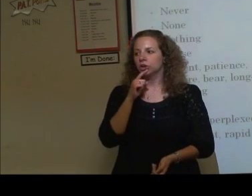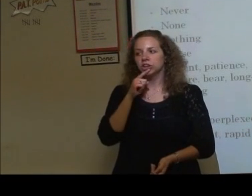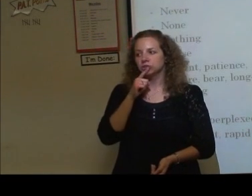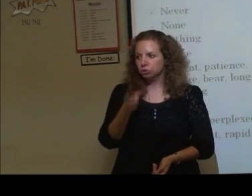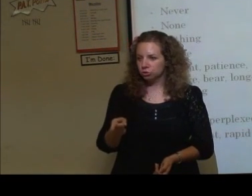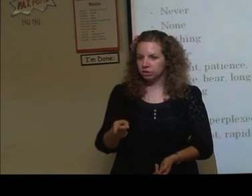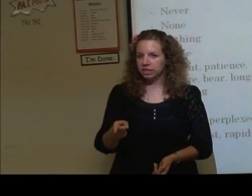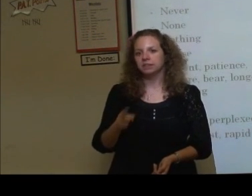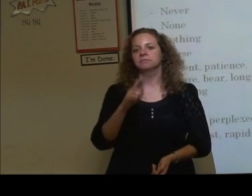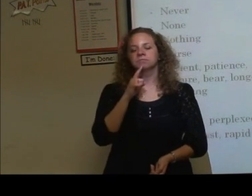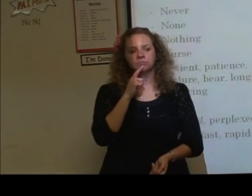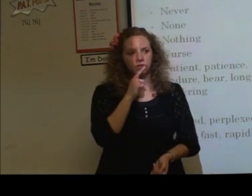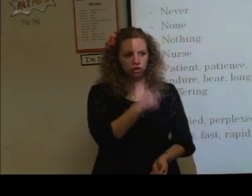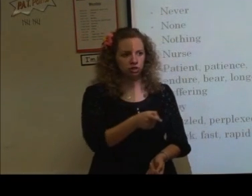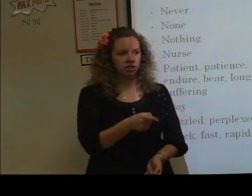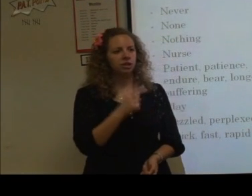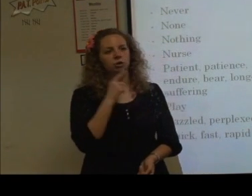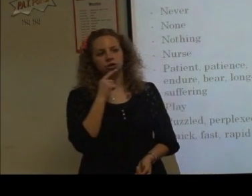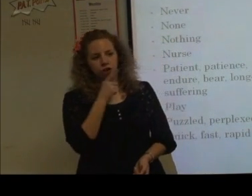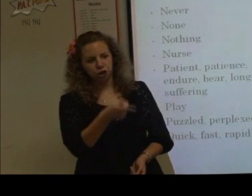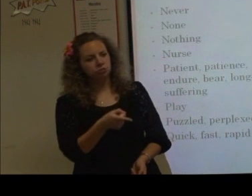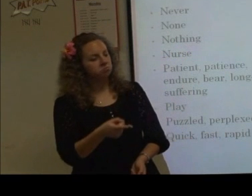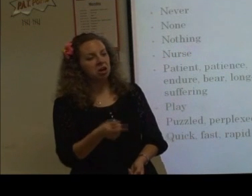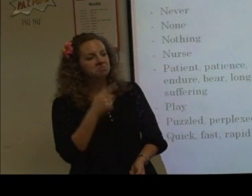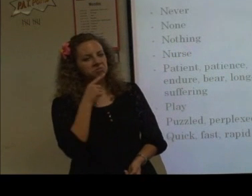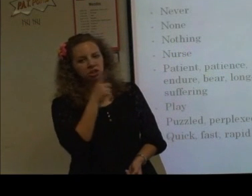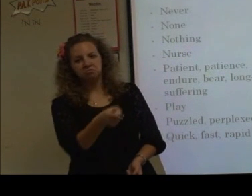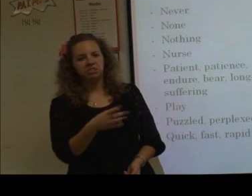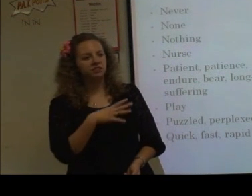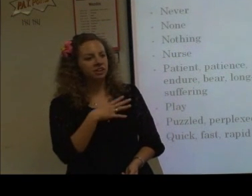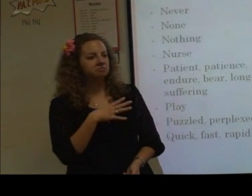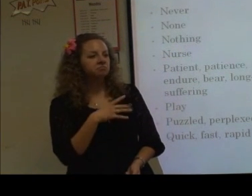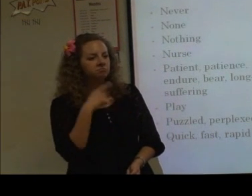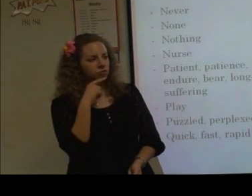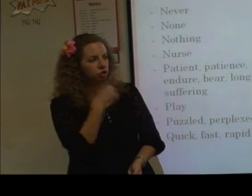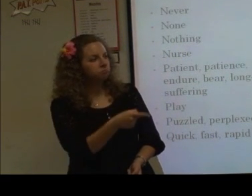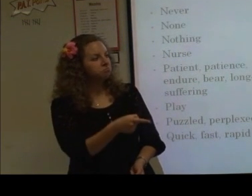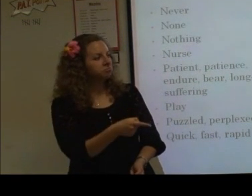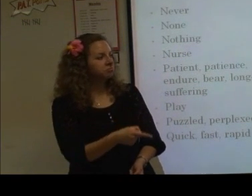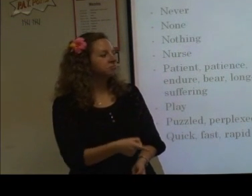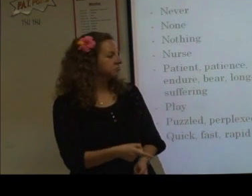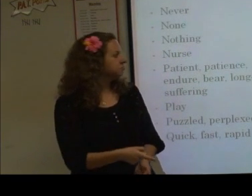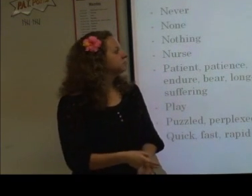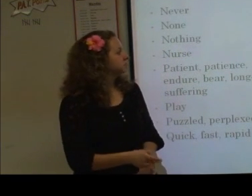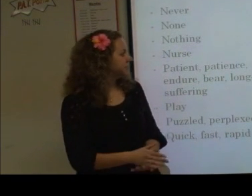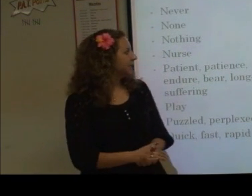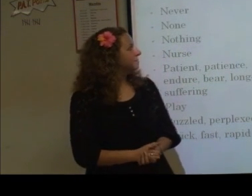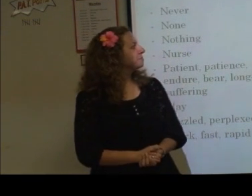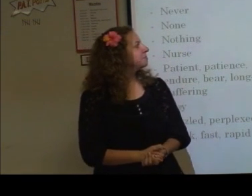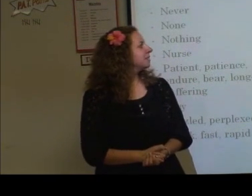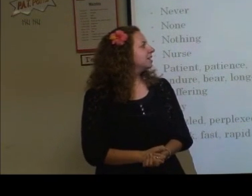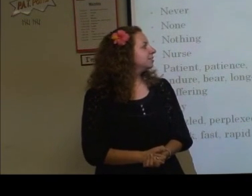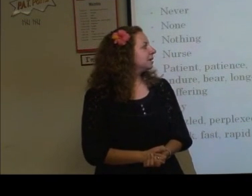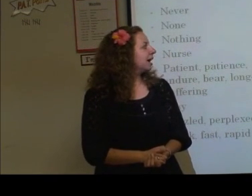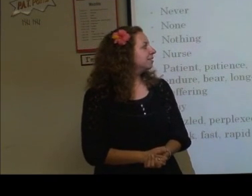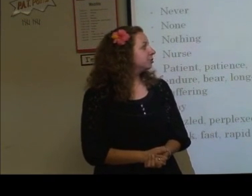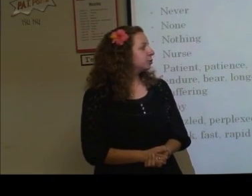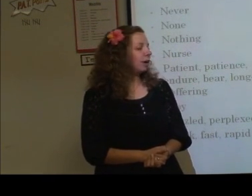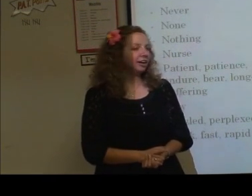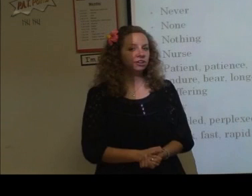or truly, surely, or sure. Oh, sure, that's fine. Sure. Okay. Then we have require